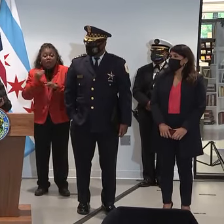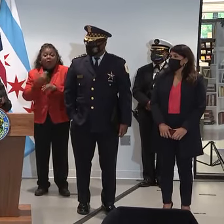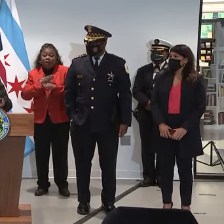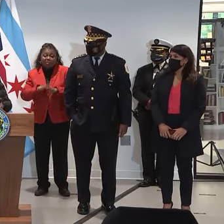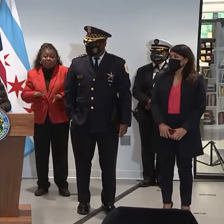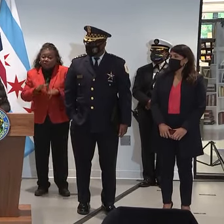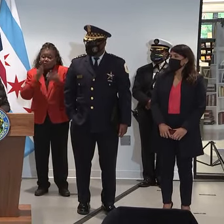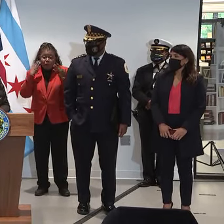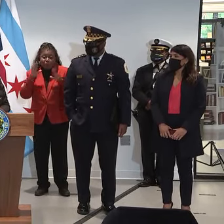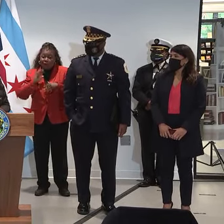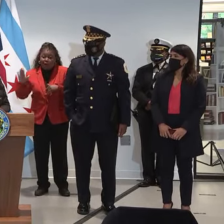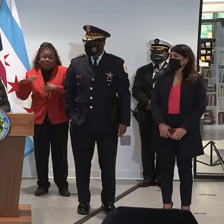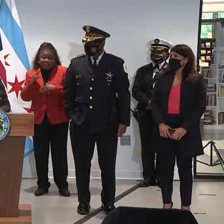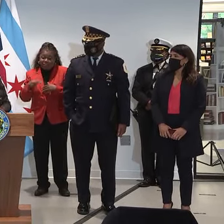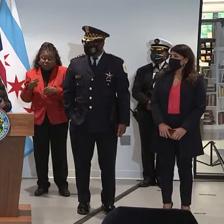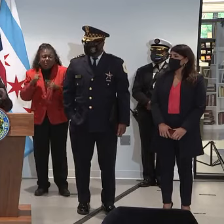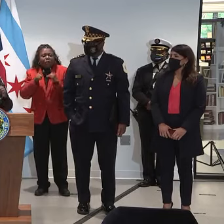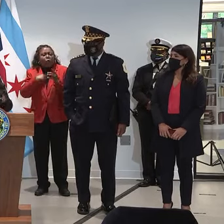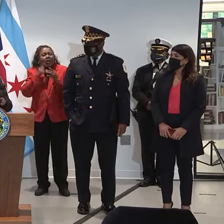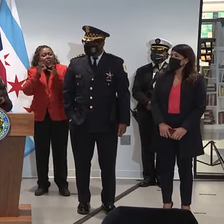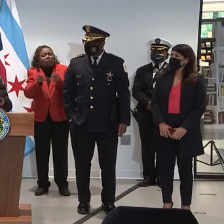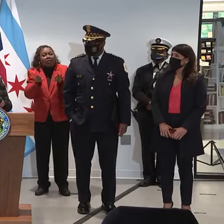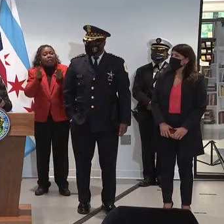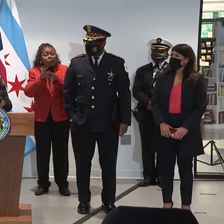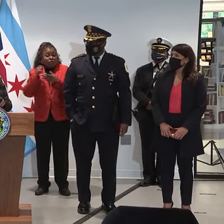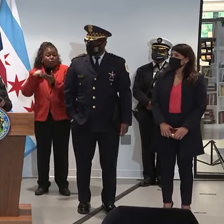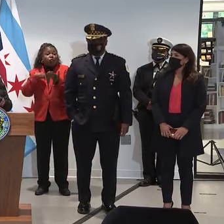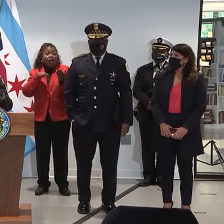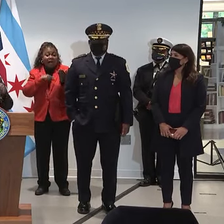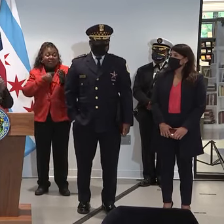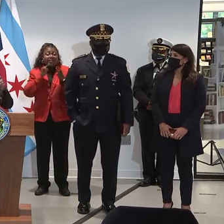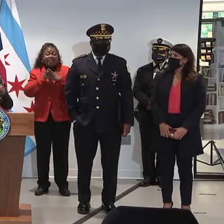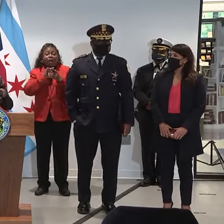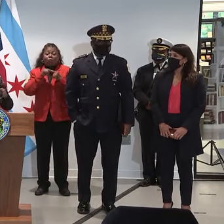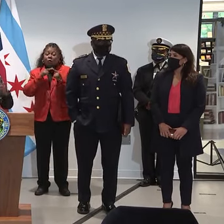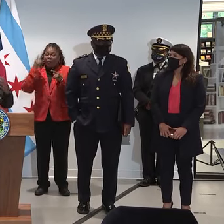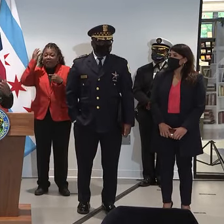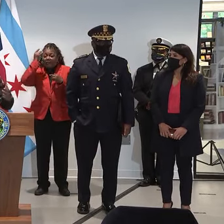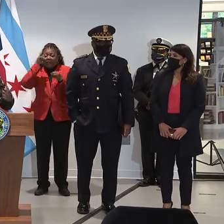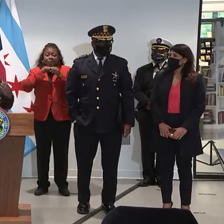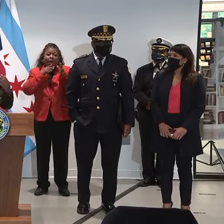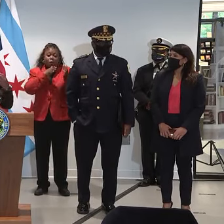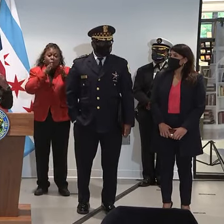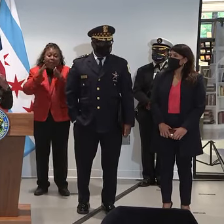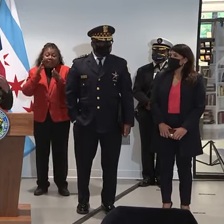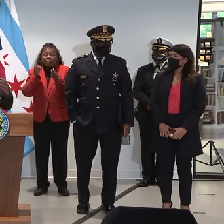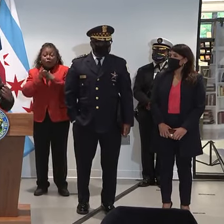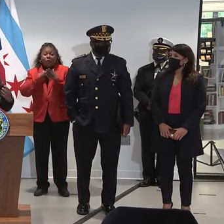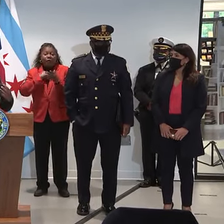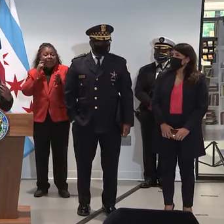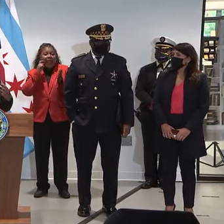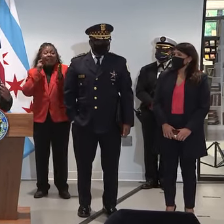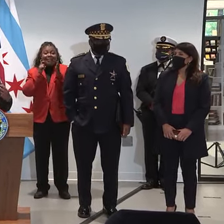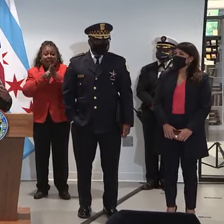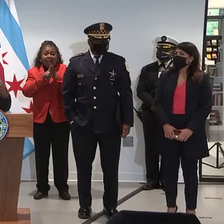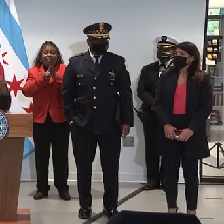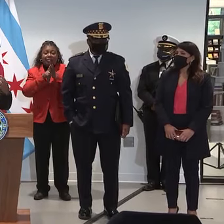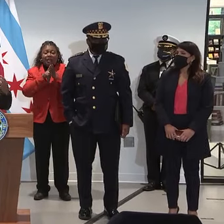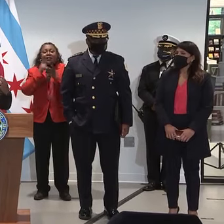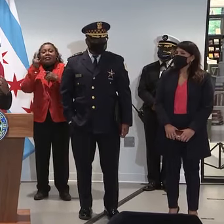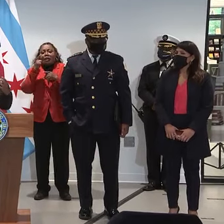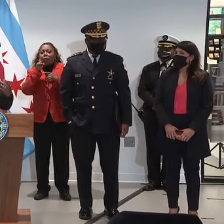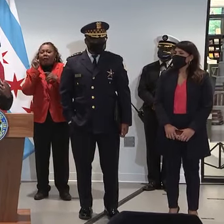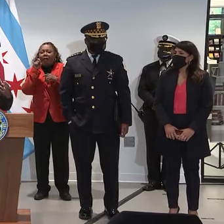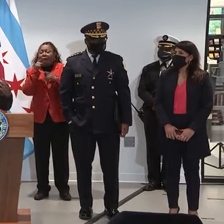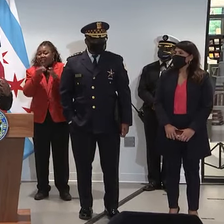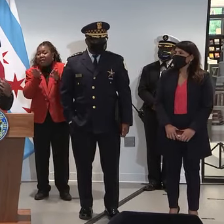children don't know our history. That's right. So what's important for us is when we're thinking about ways in which we acknowledge someone